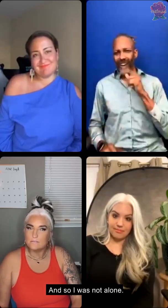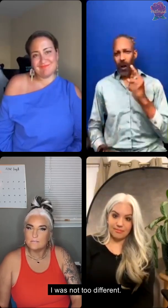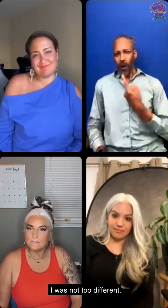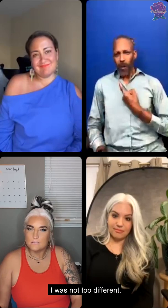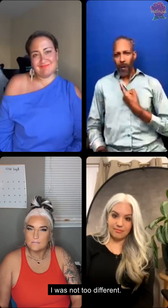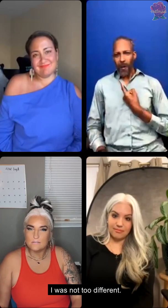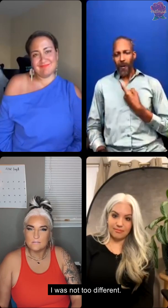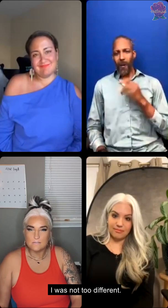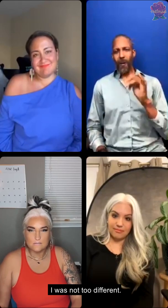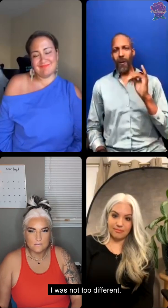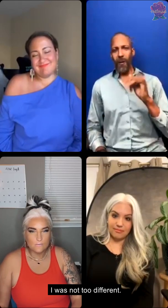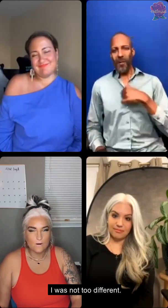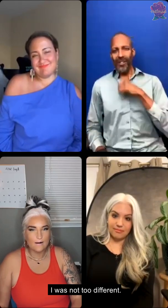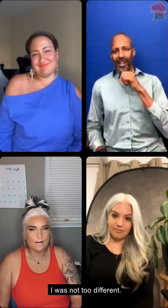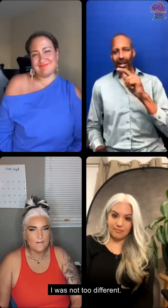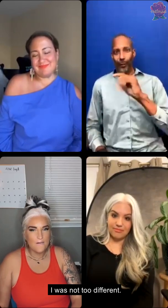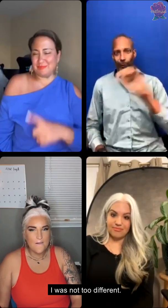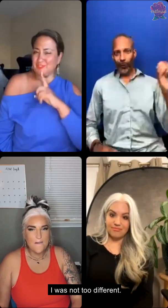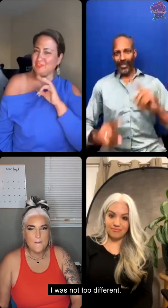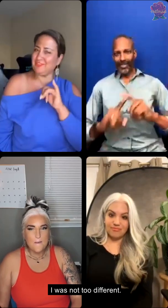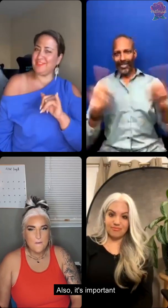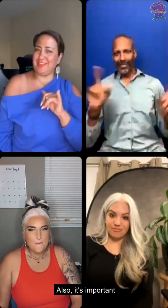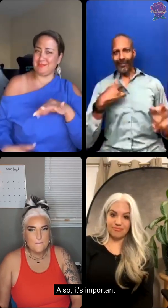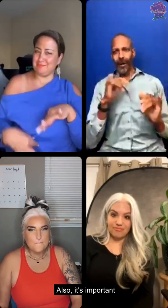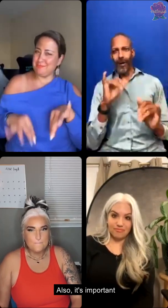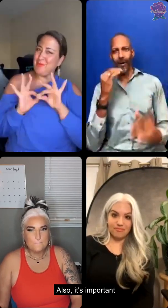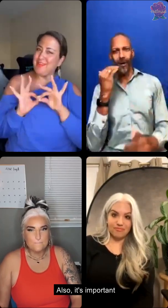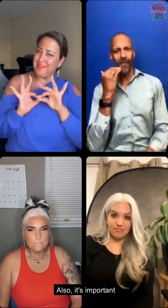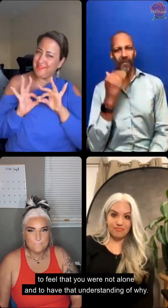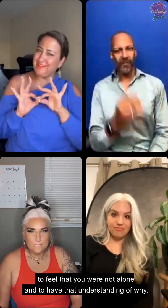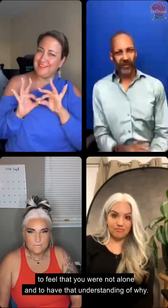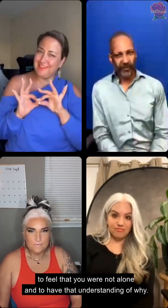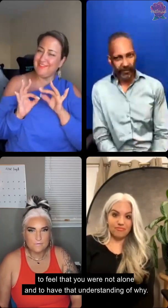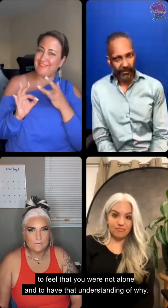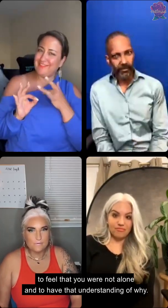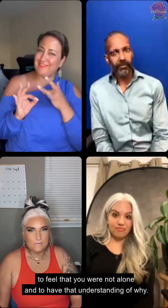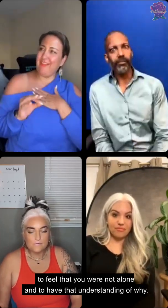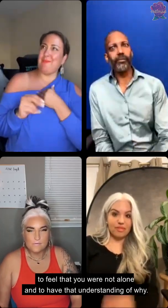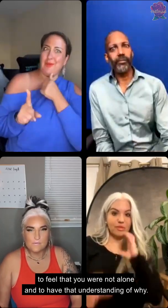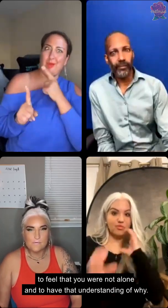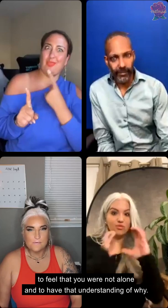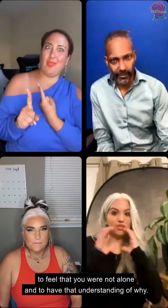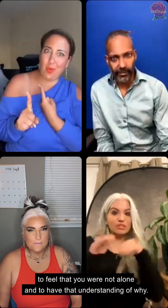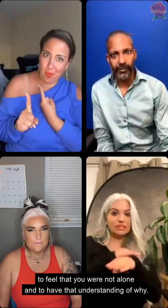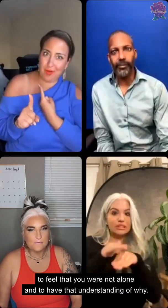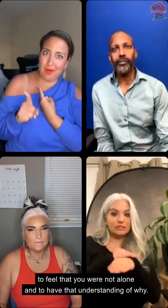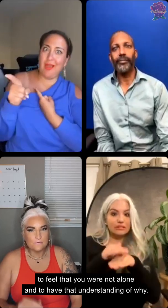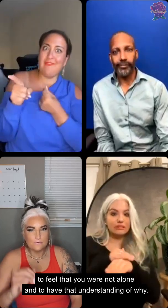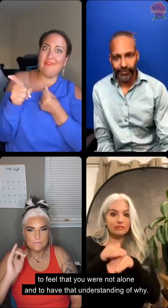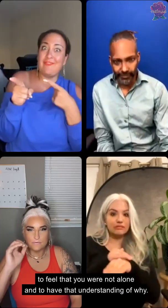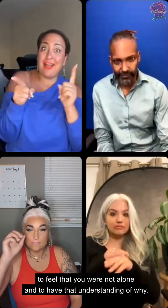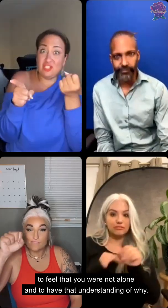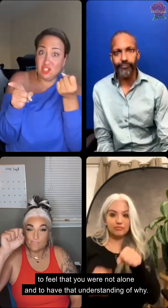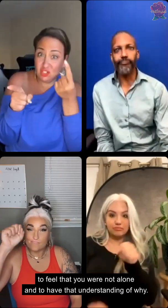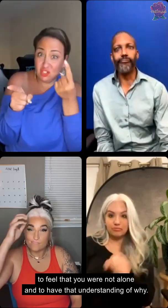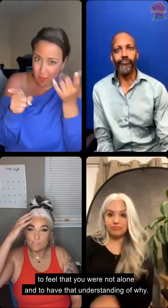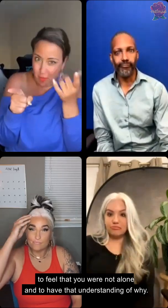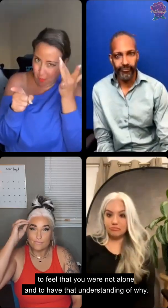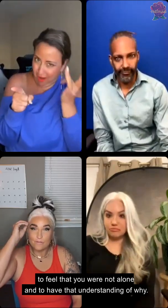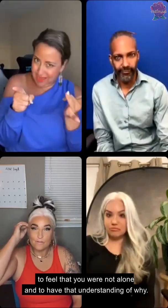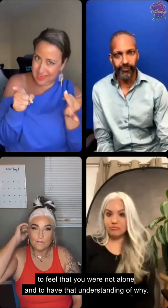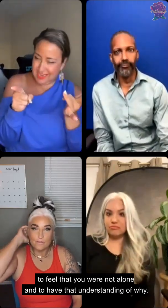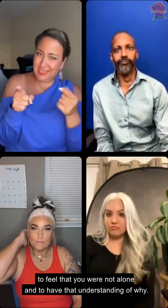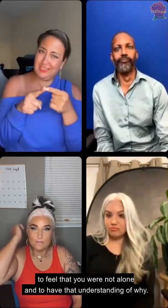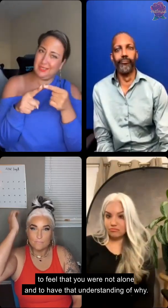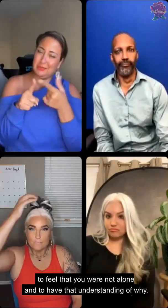I was not alone. I was not too different. Oh, so it's important to feel that you were not alone and to have that